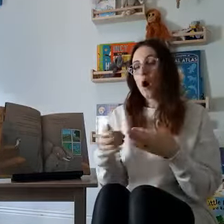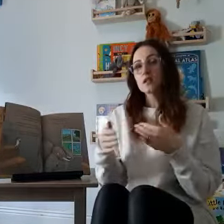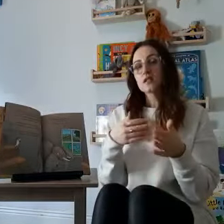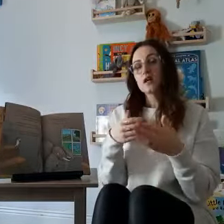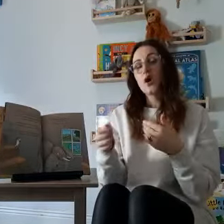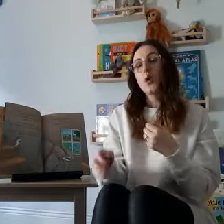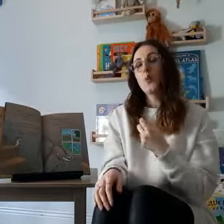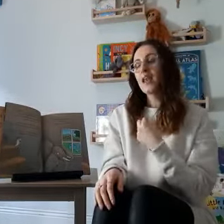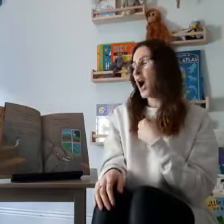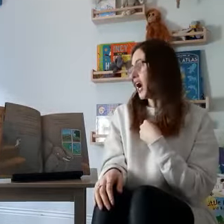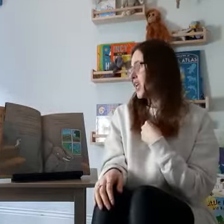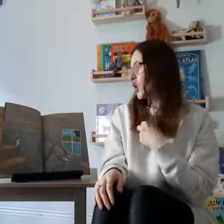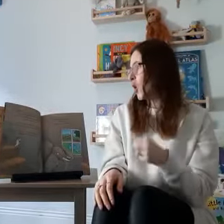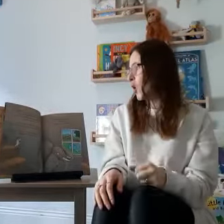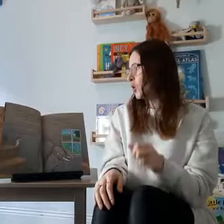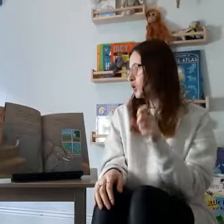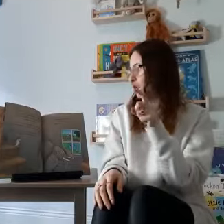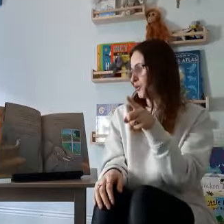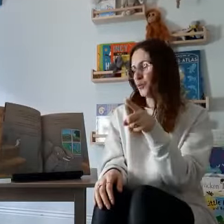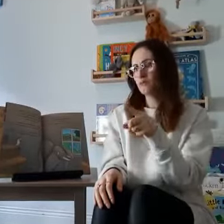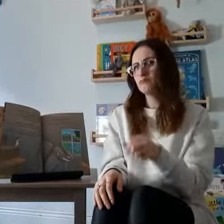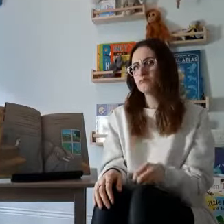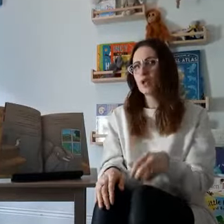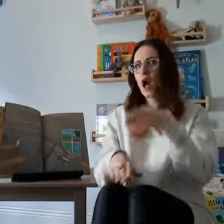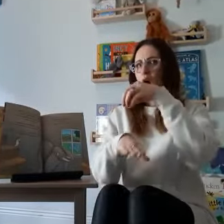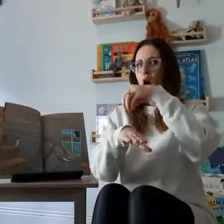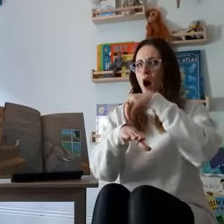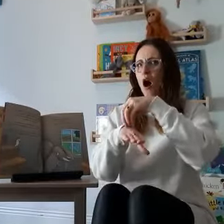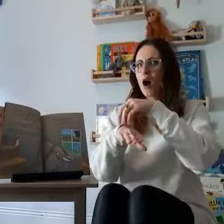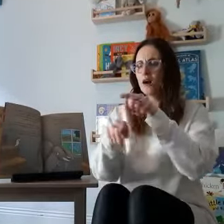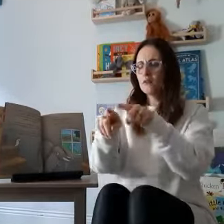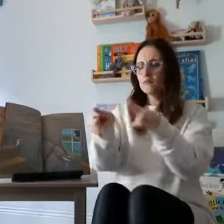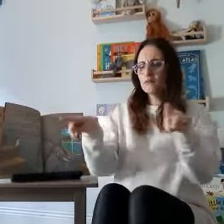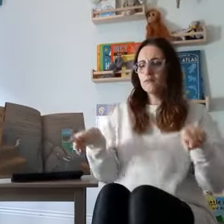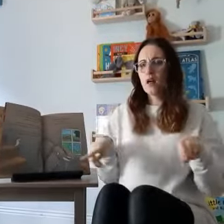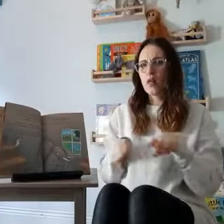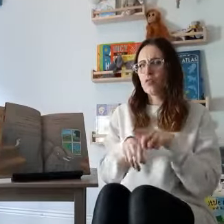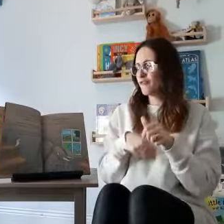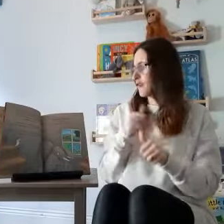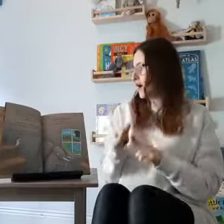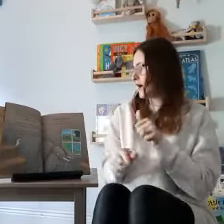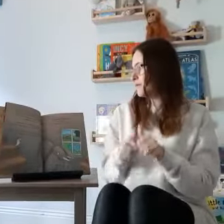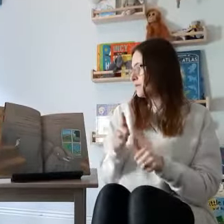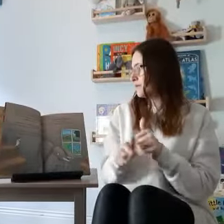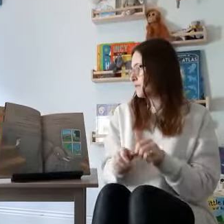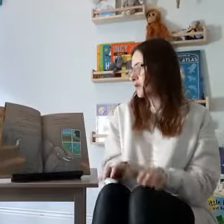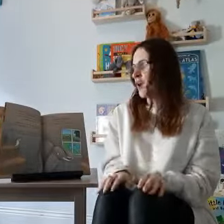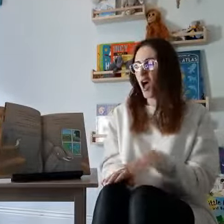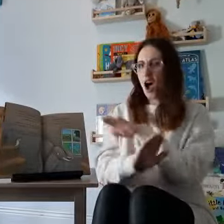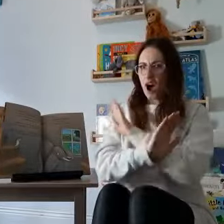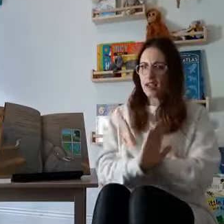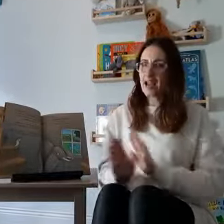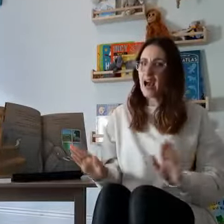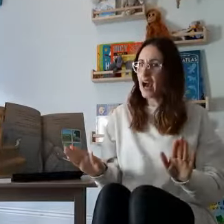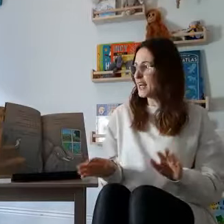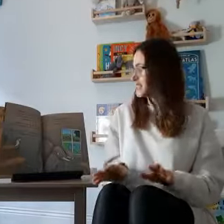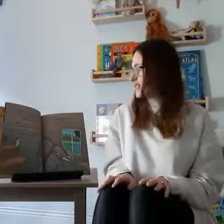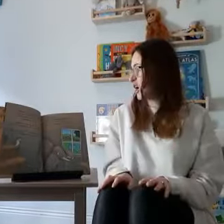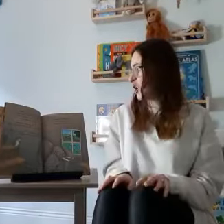"What will I call you on the farm?" "I can't